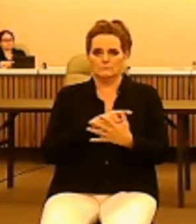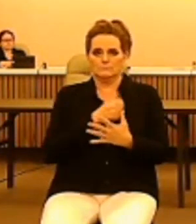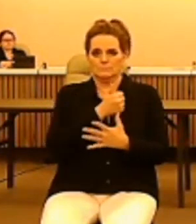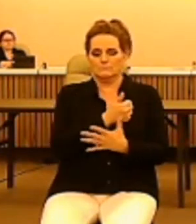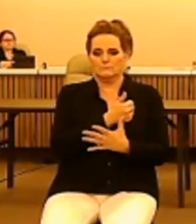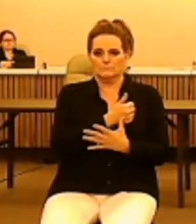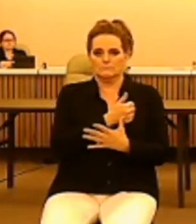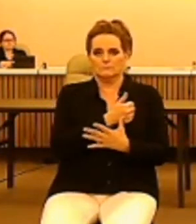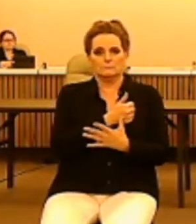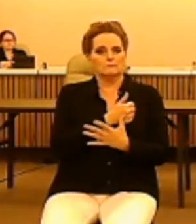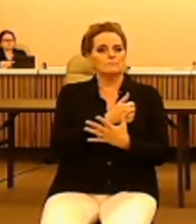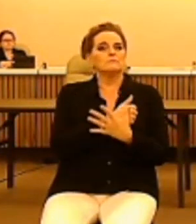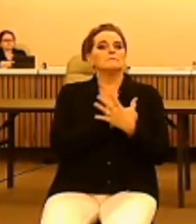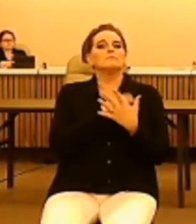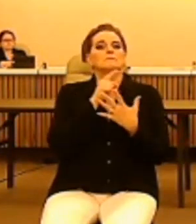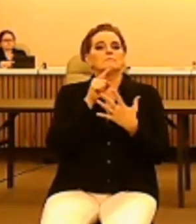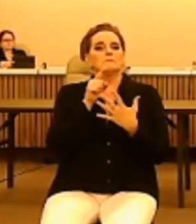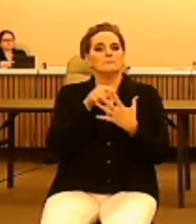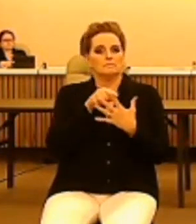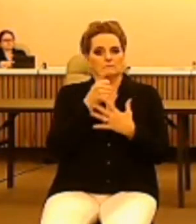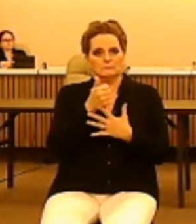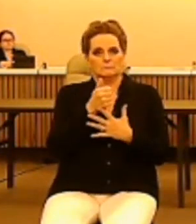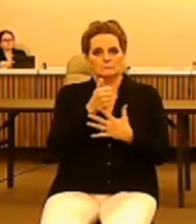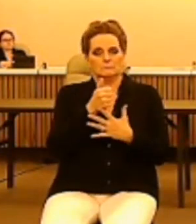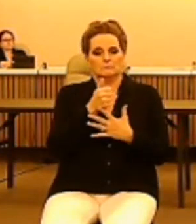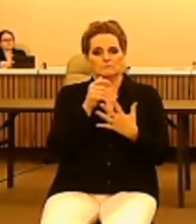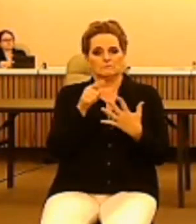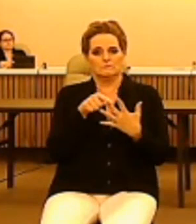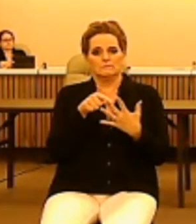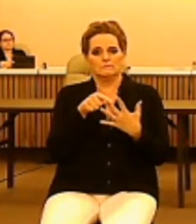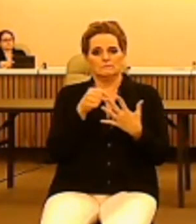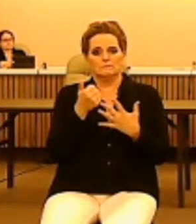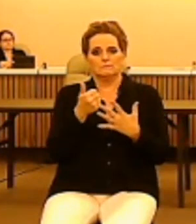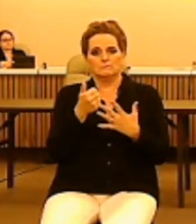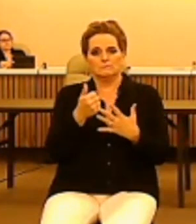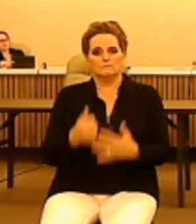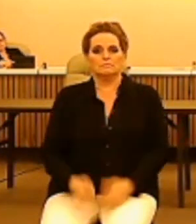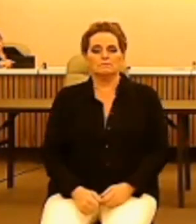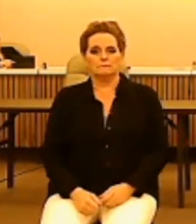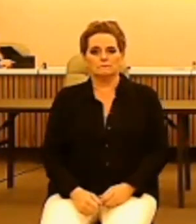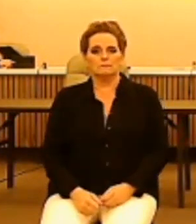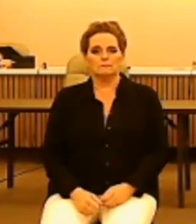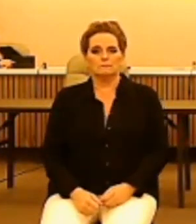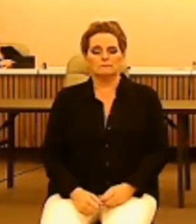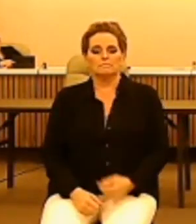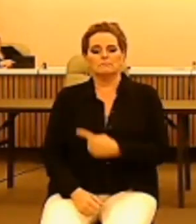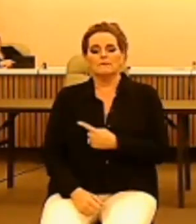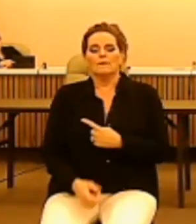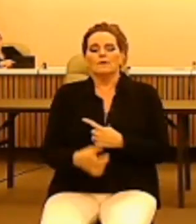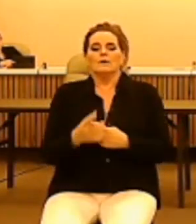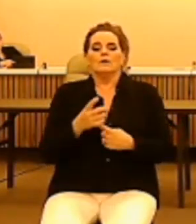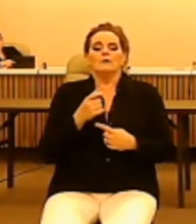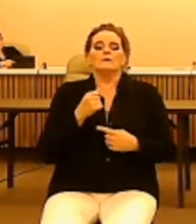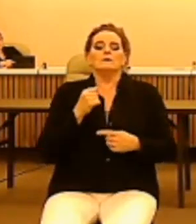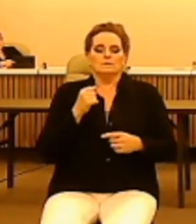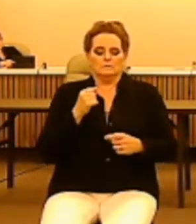Aye. Councilmember Belanca, Aye. Supervisor Schultz. Aye. Mr. Supervisor, fellow town